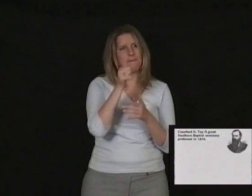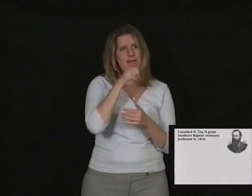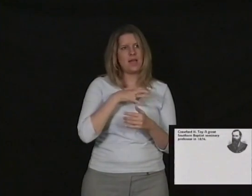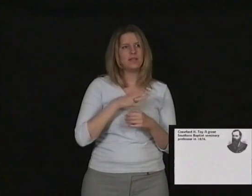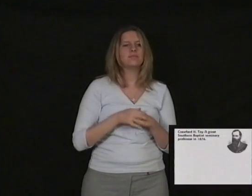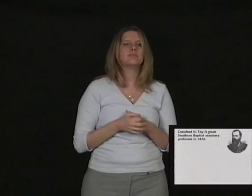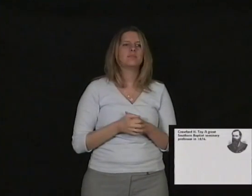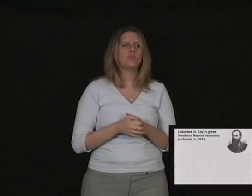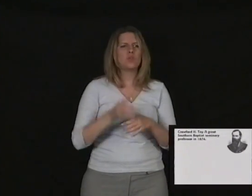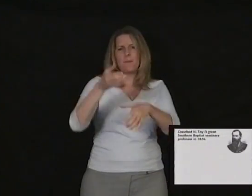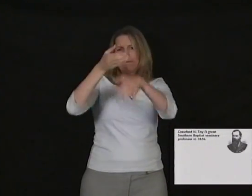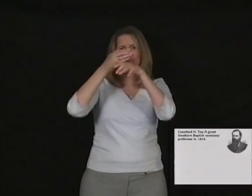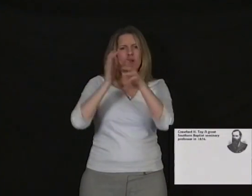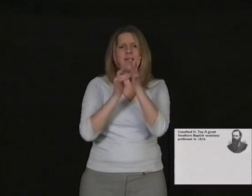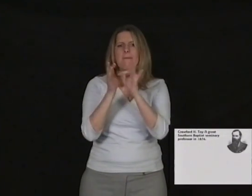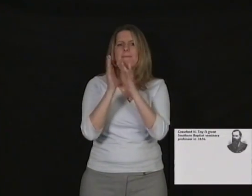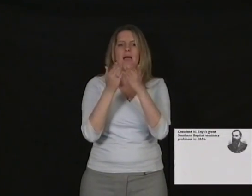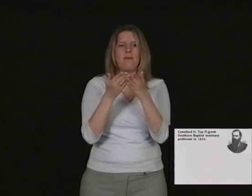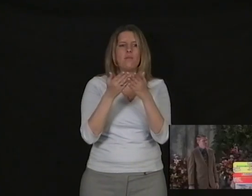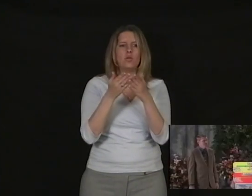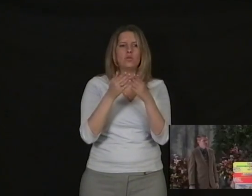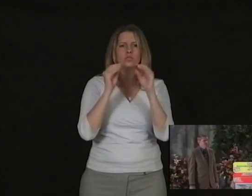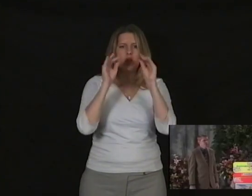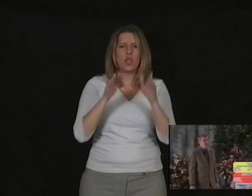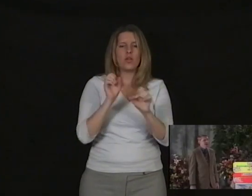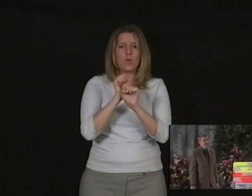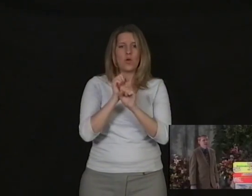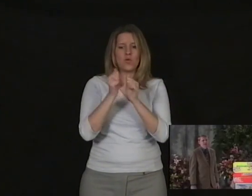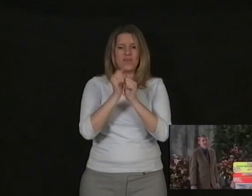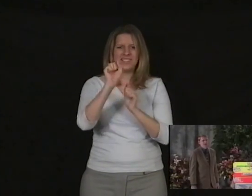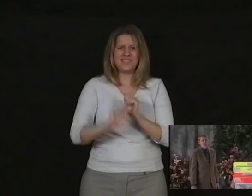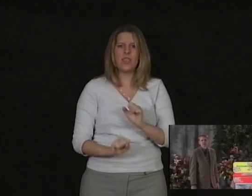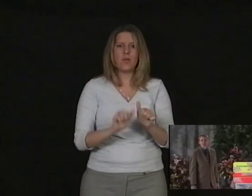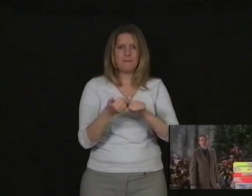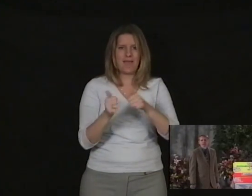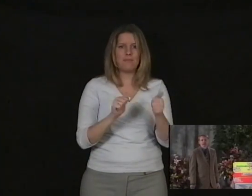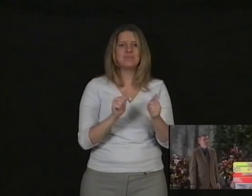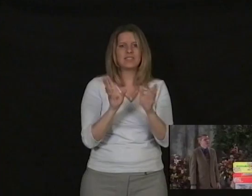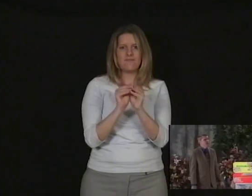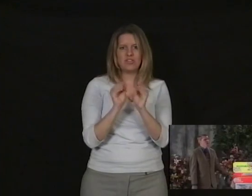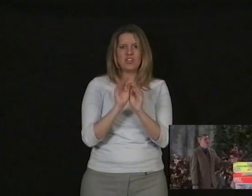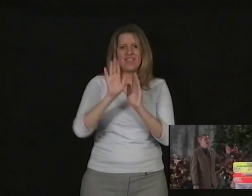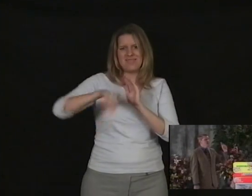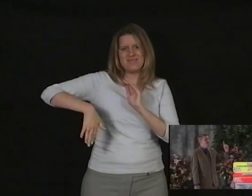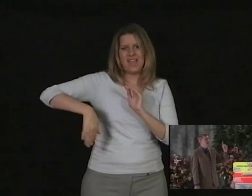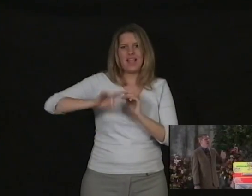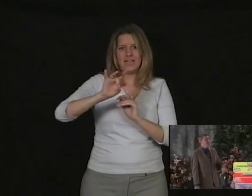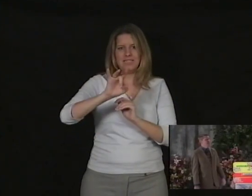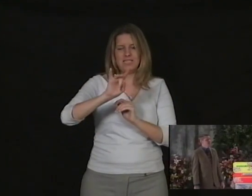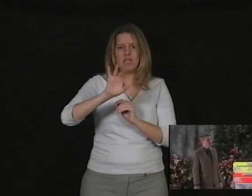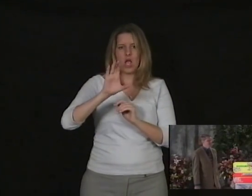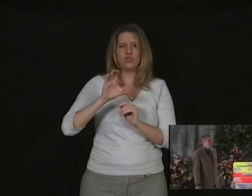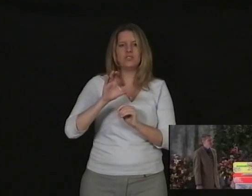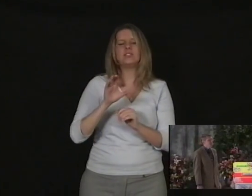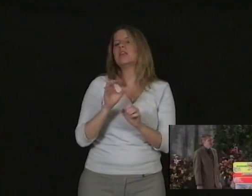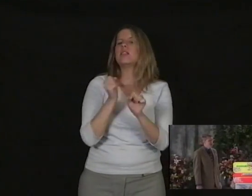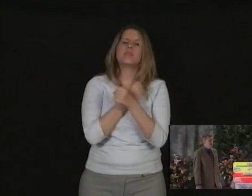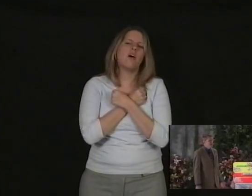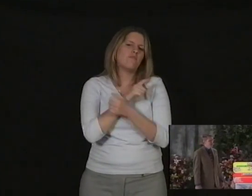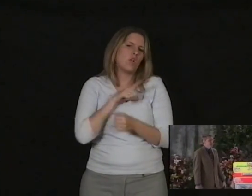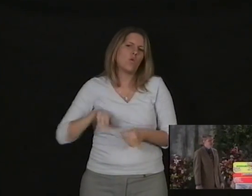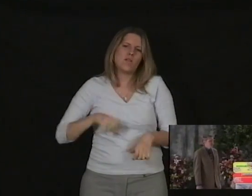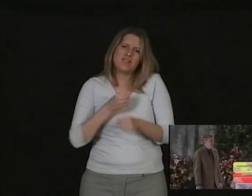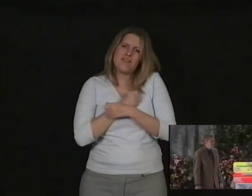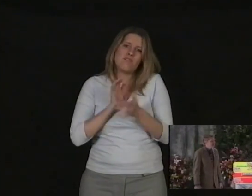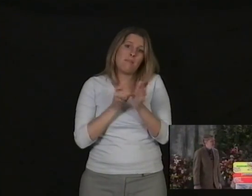was a brilliant Bible scholar. He worked with the Southern Baptist Convention in the late 1800s. He loved the Lord and loved the Bible. He was a professor